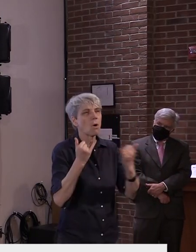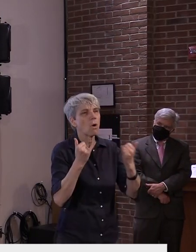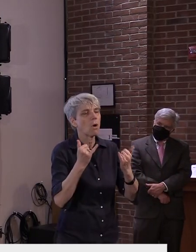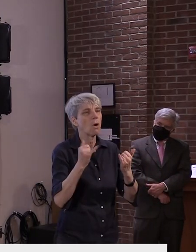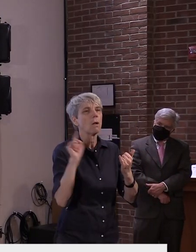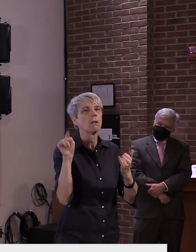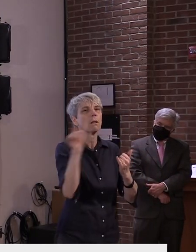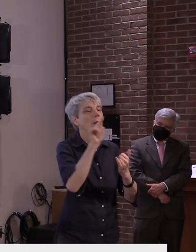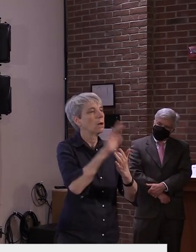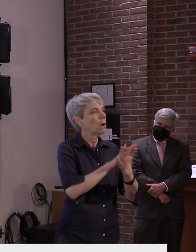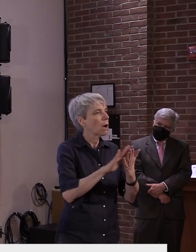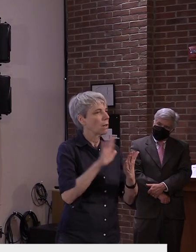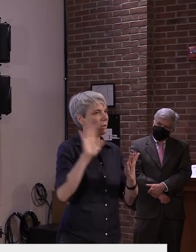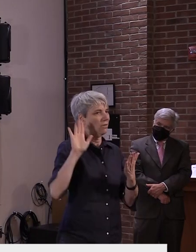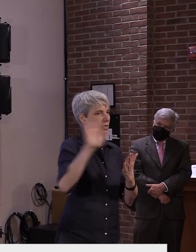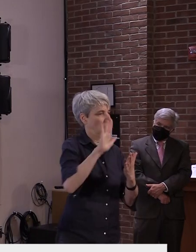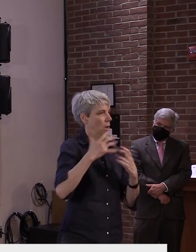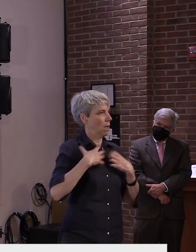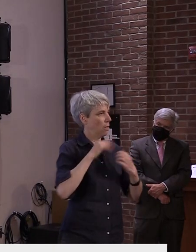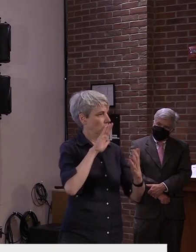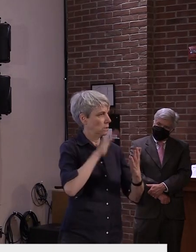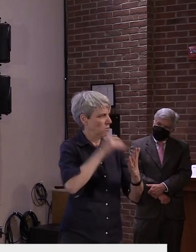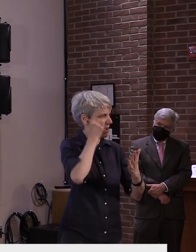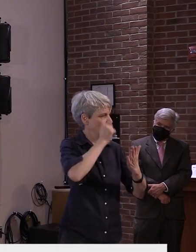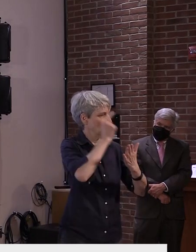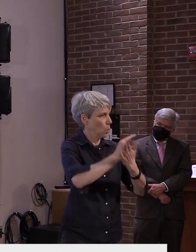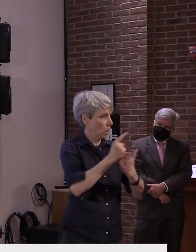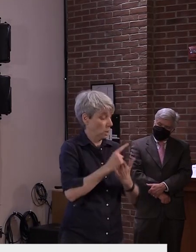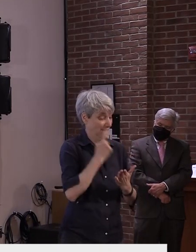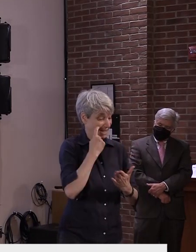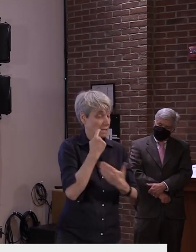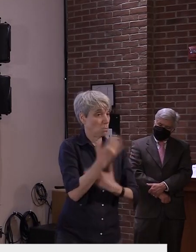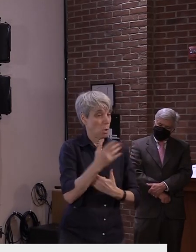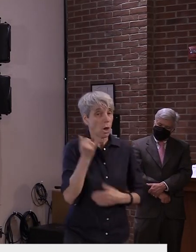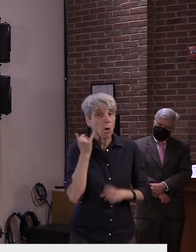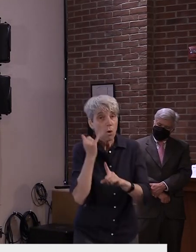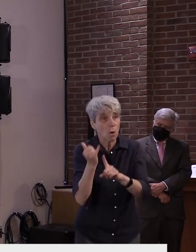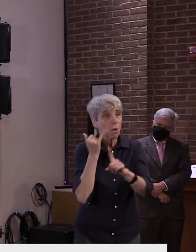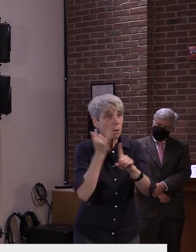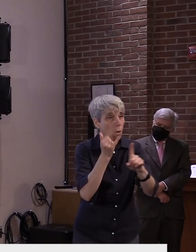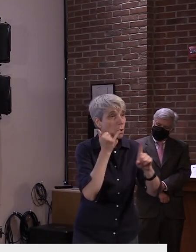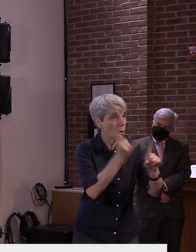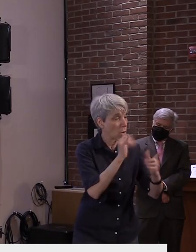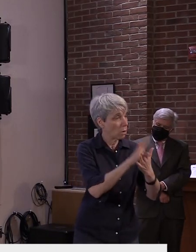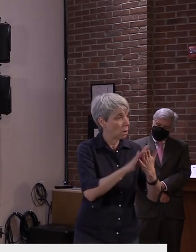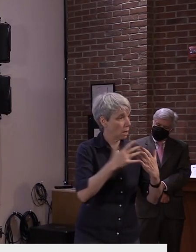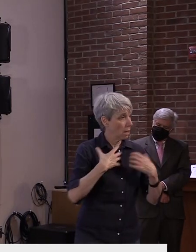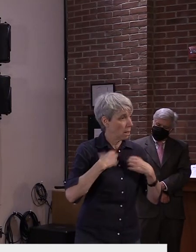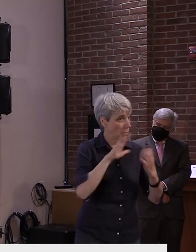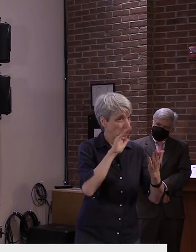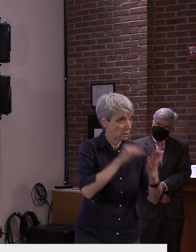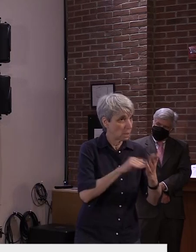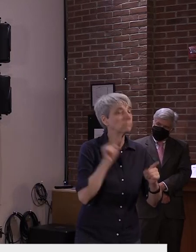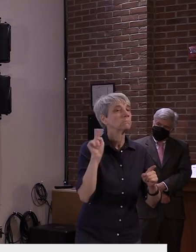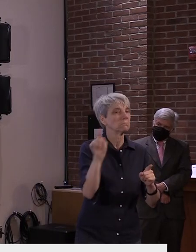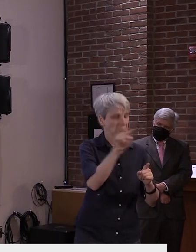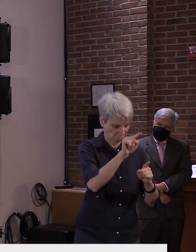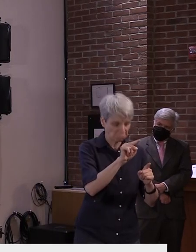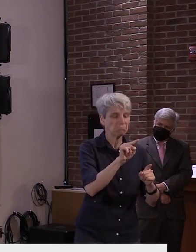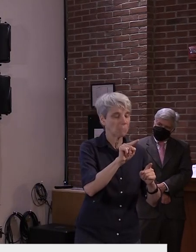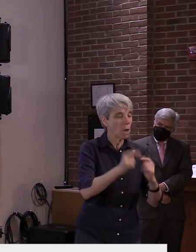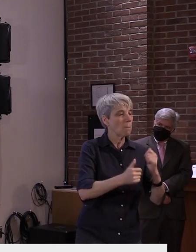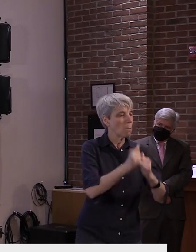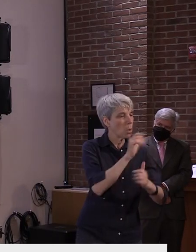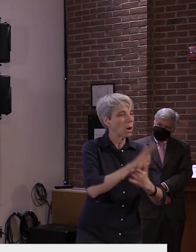these colleges and universities, it appears that most of the campuses in Vermont are preparing for a large